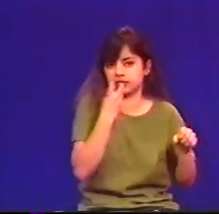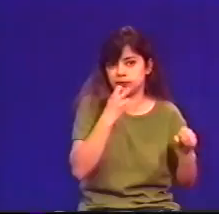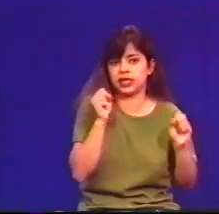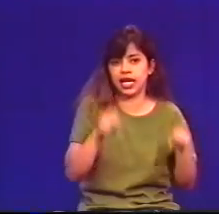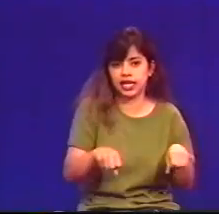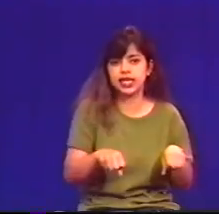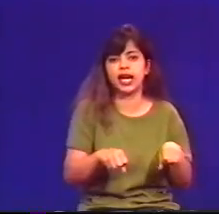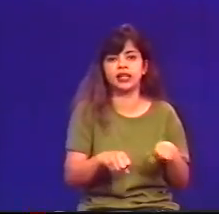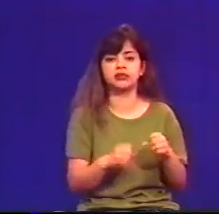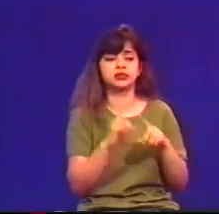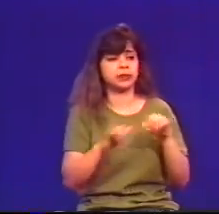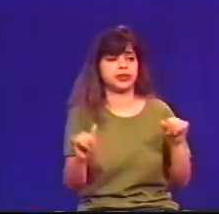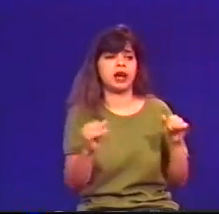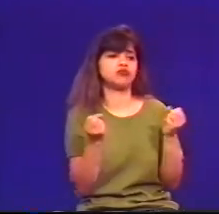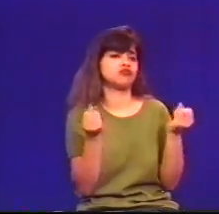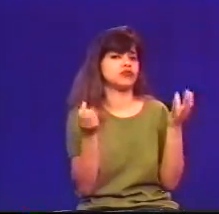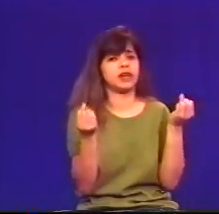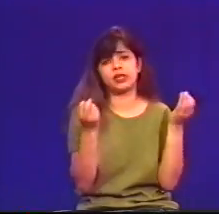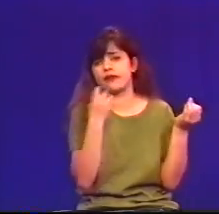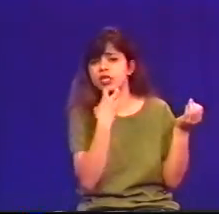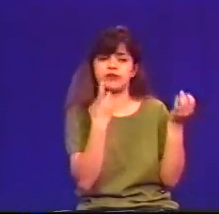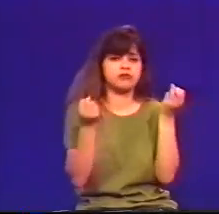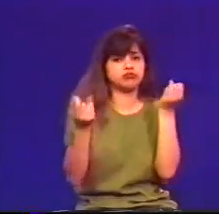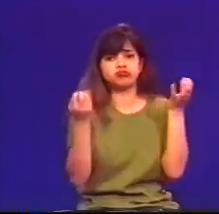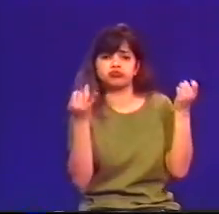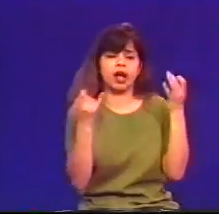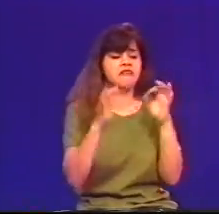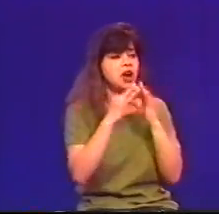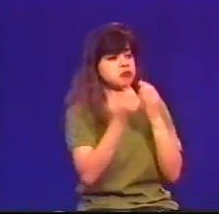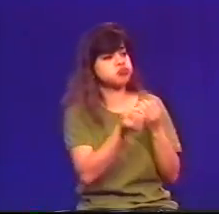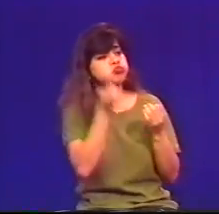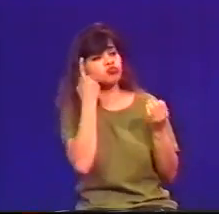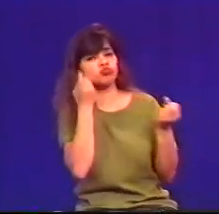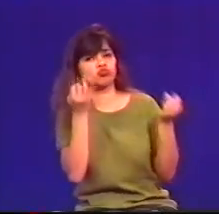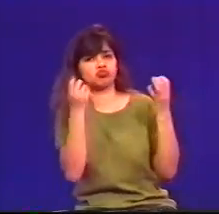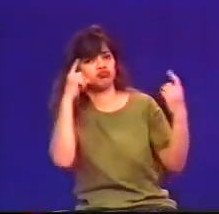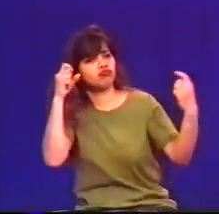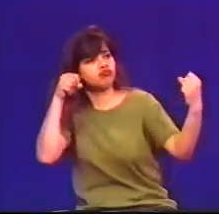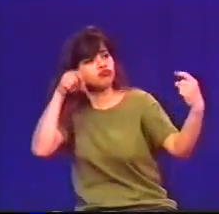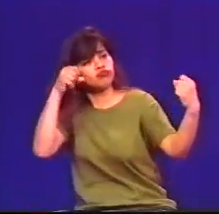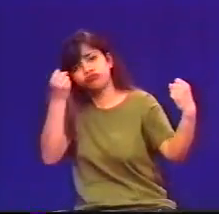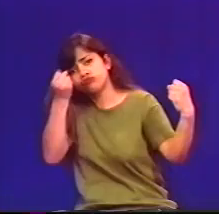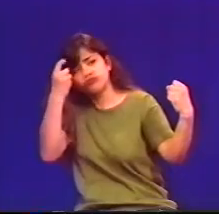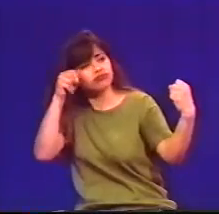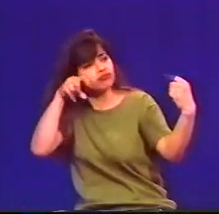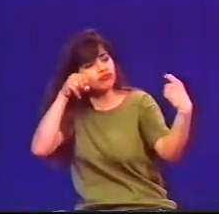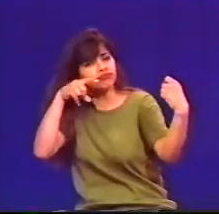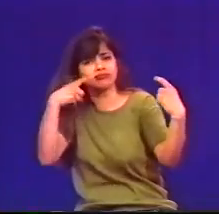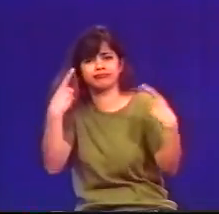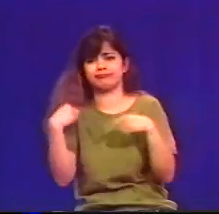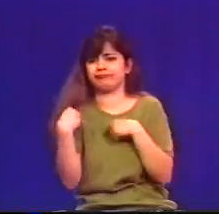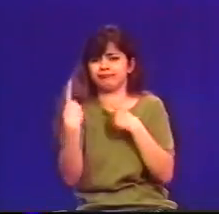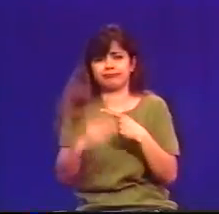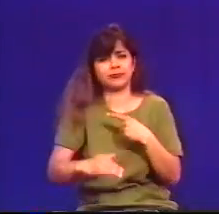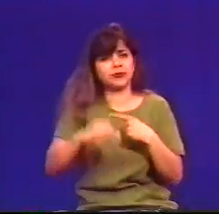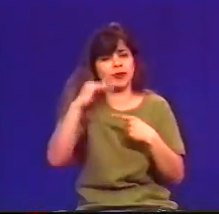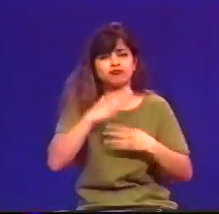sign language to communicate. The spoken language in Pakistan is Urdu, and I'm a fairly adept lip reader of Urdu.